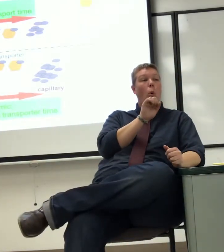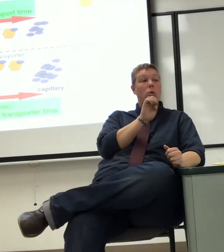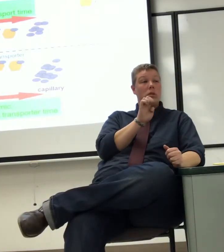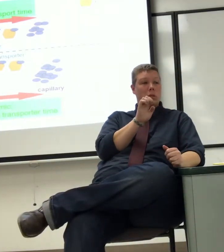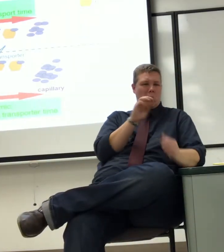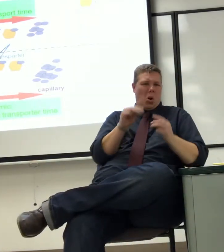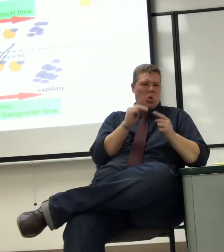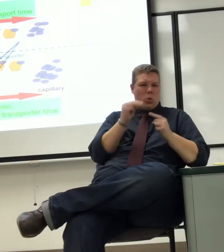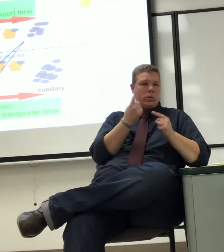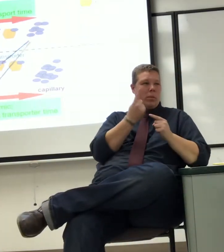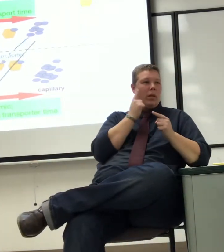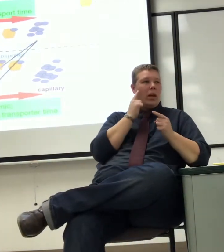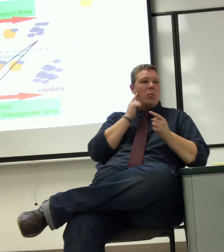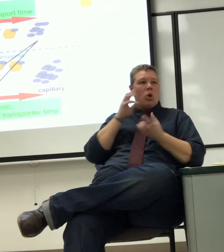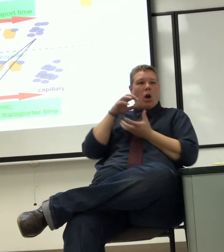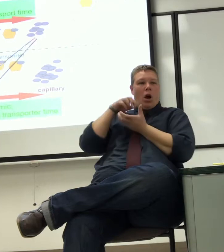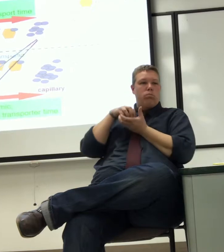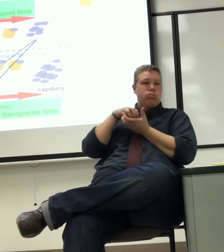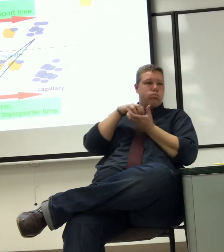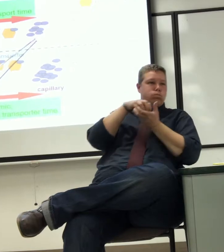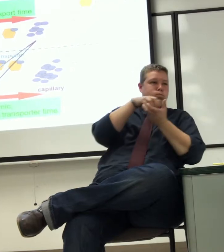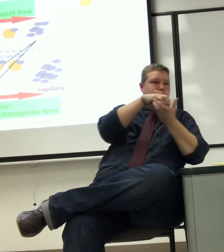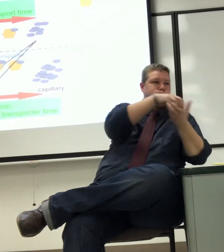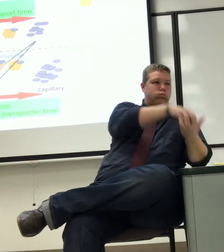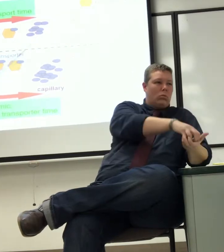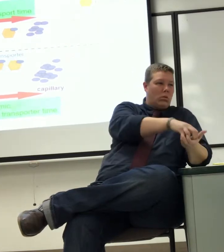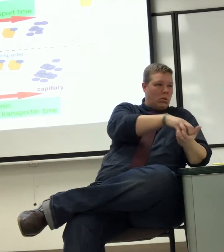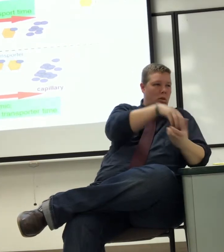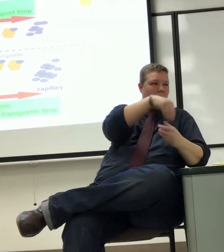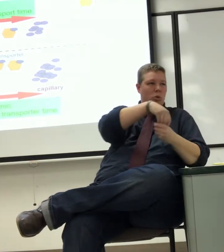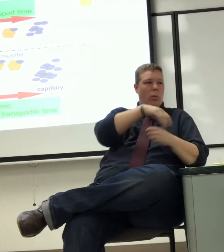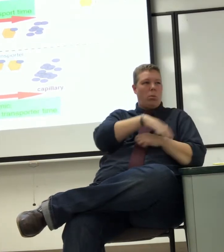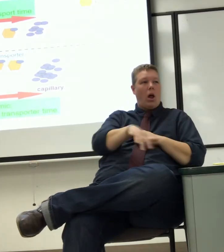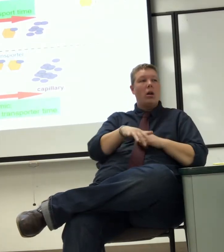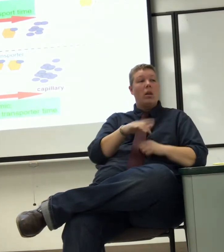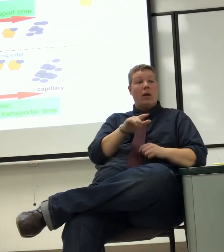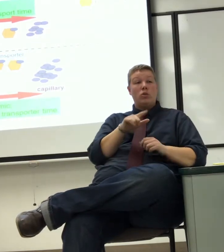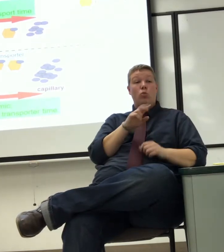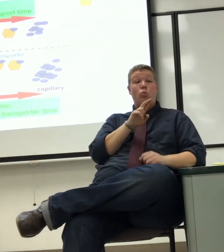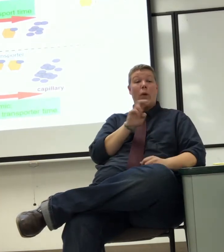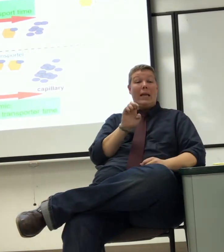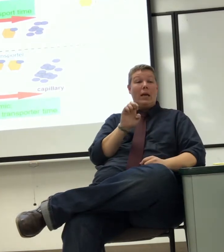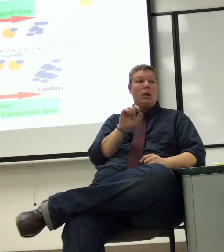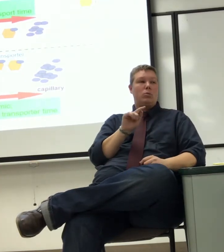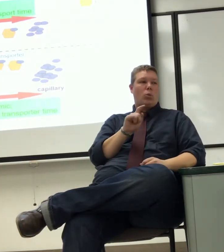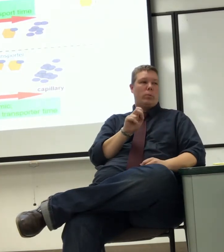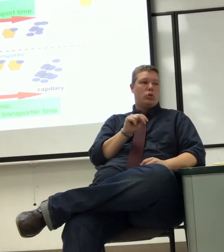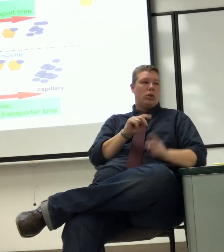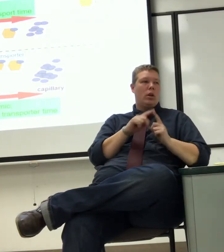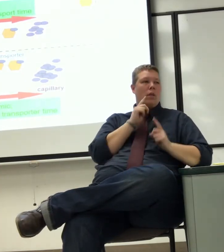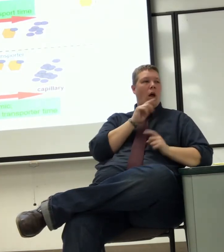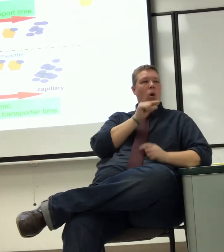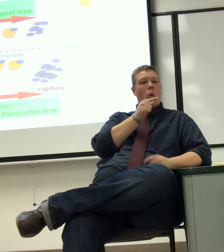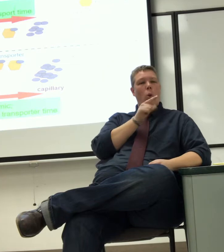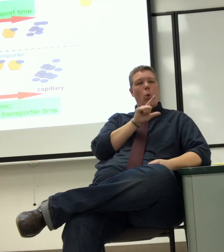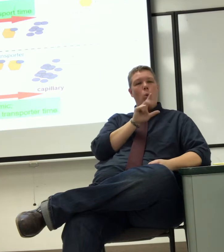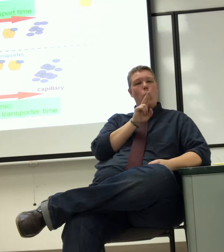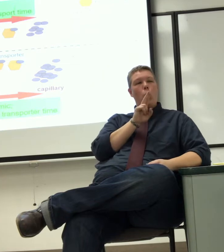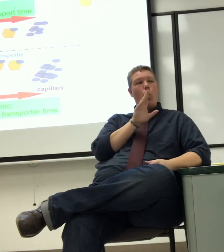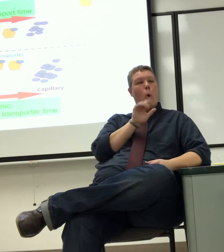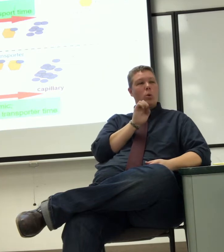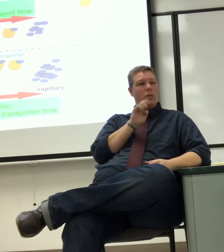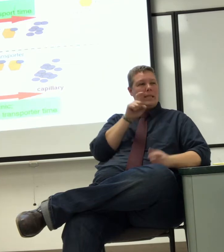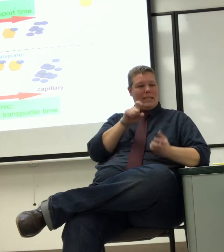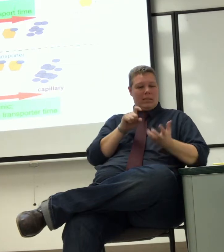going across out of the filtrate into the blood. That's reabsorption. Now, what I want you to know here is that glucose, it needs a carrier,